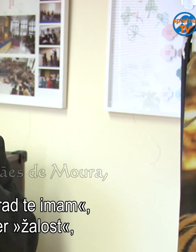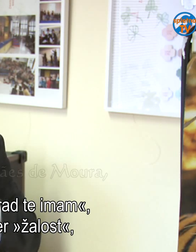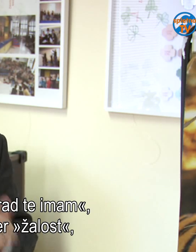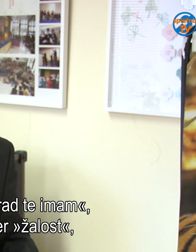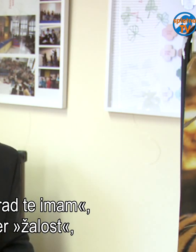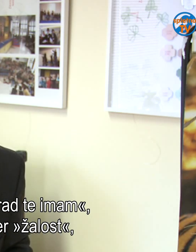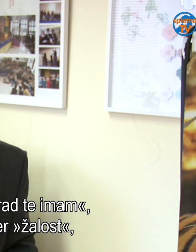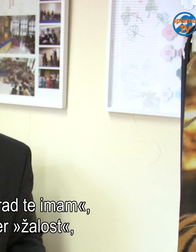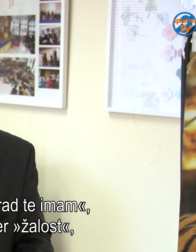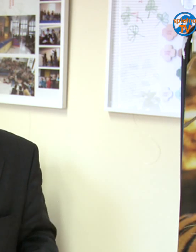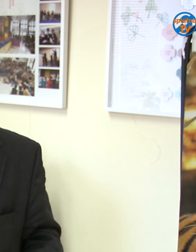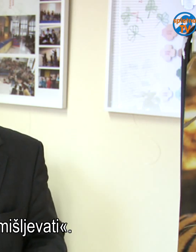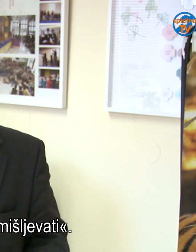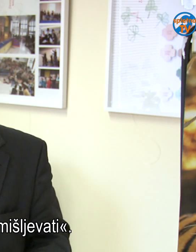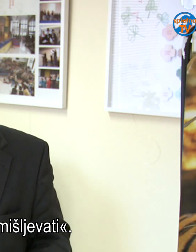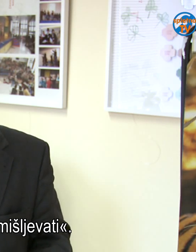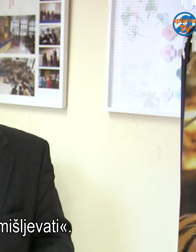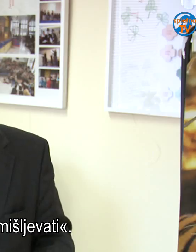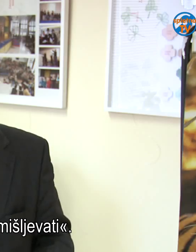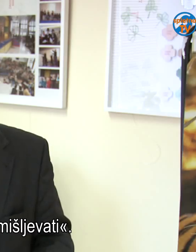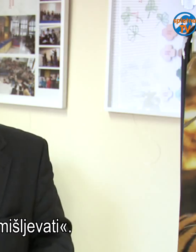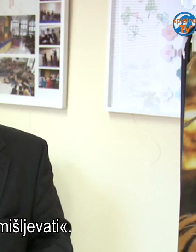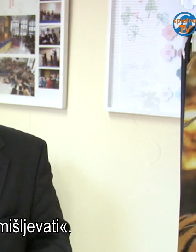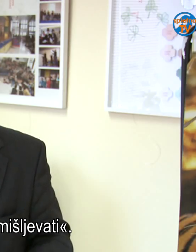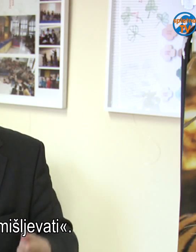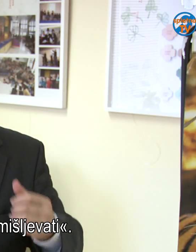instance, sadness, and thinking.